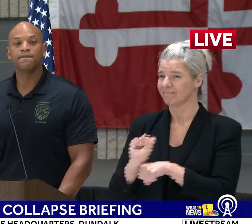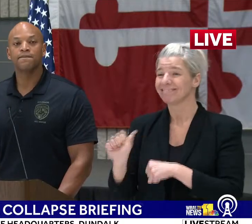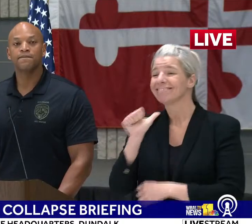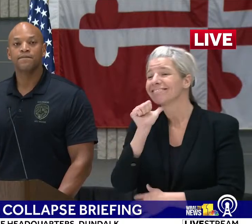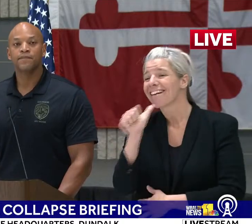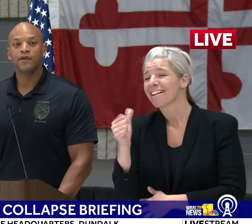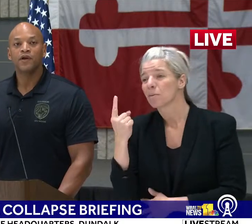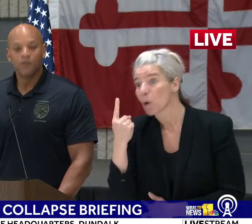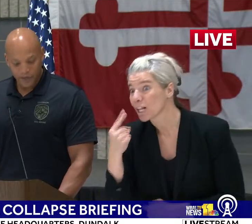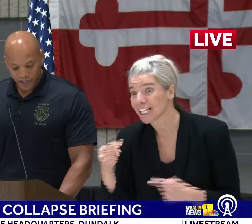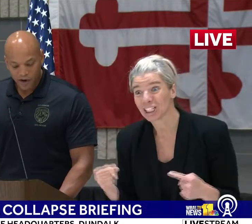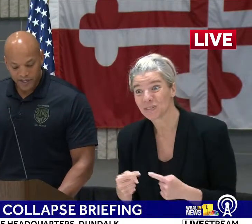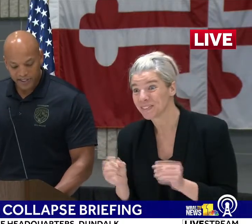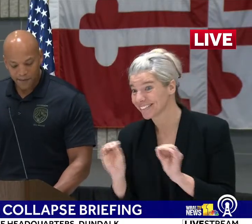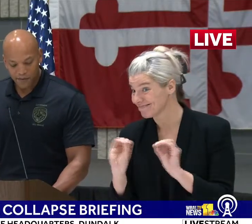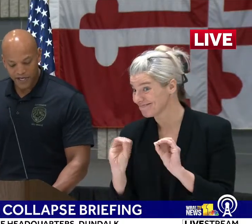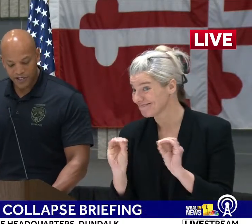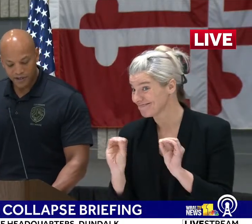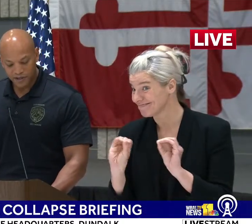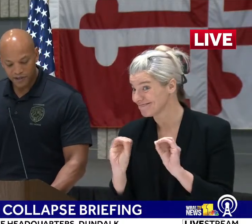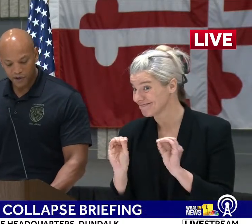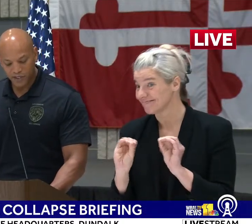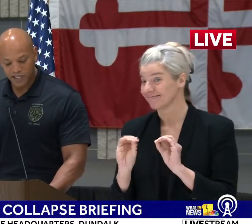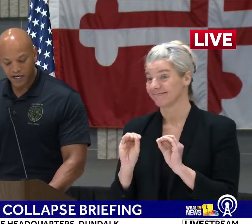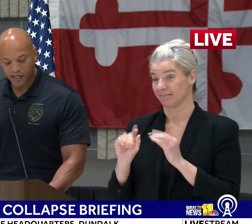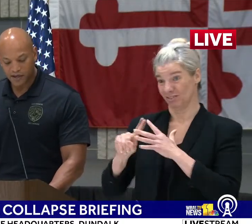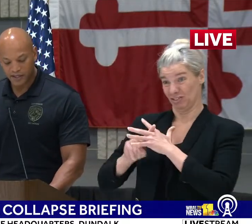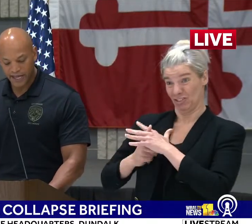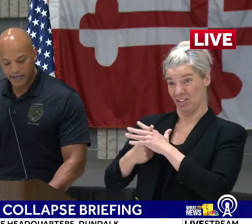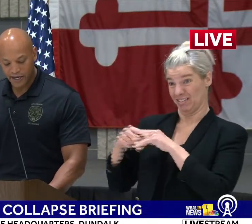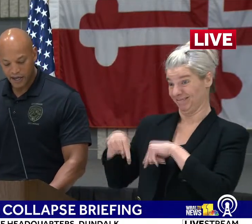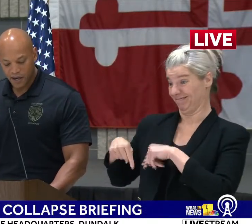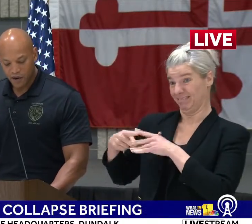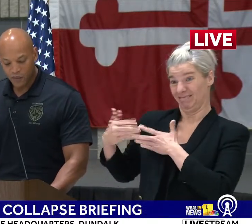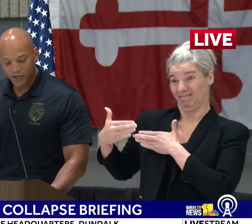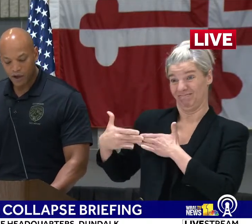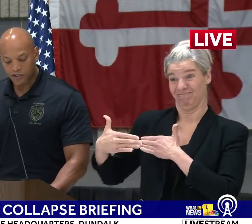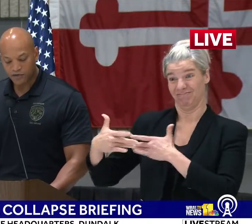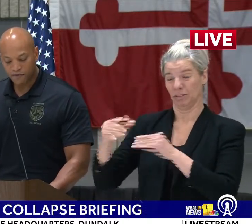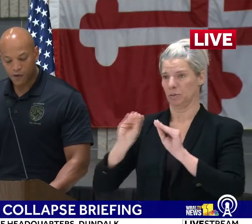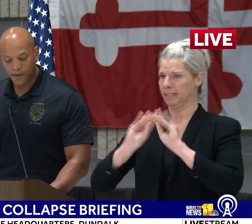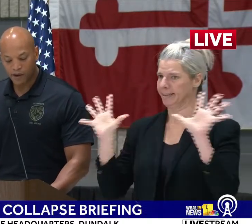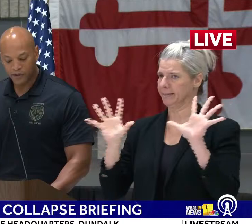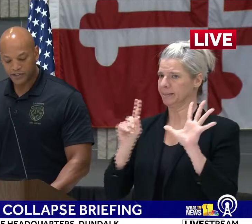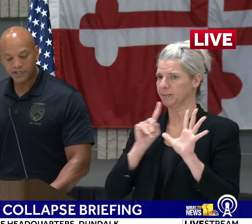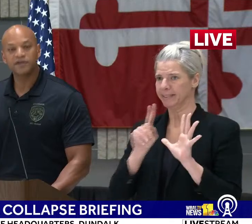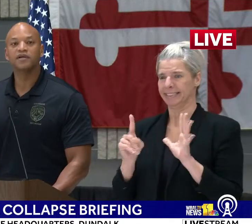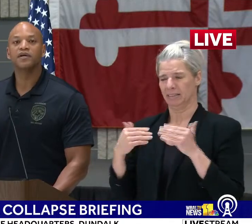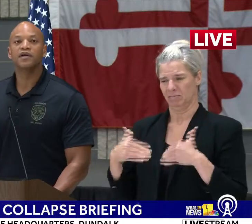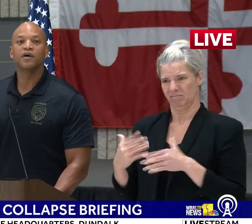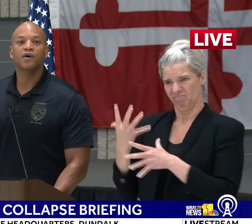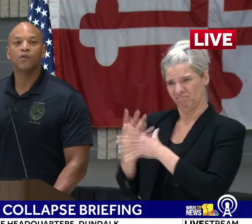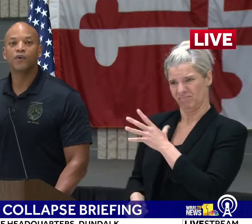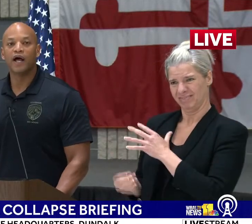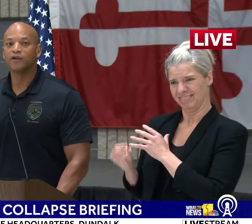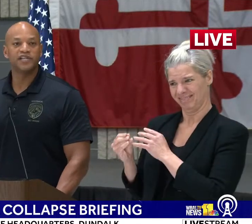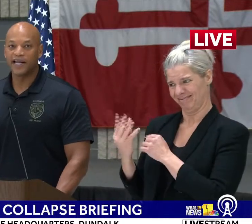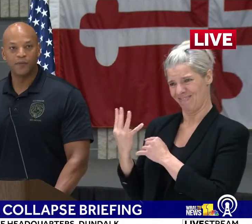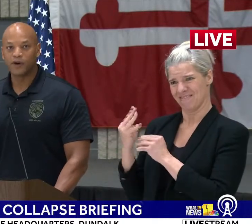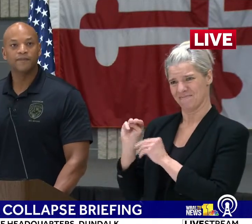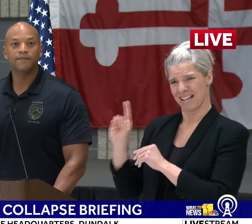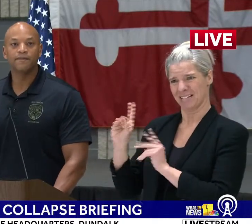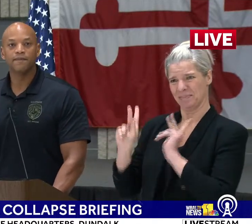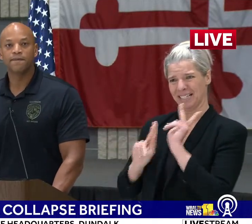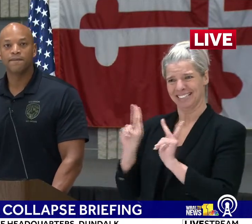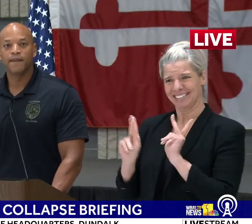injury. When we started this operation, you know, we said clearly that we lost 4 Marylanders. We're